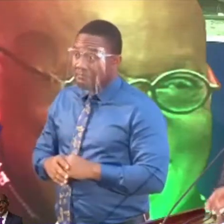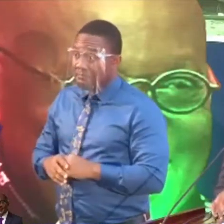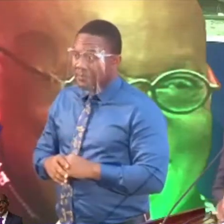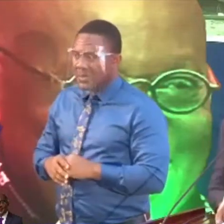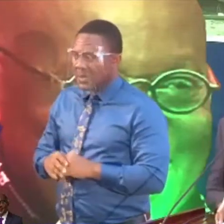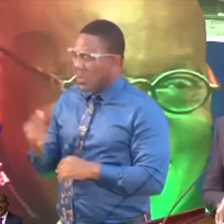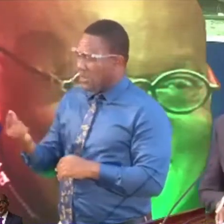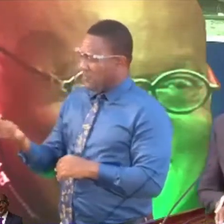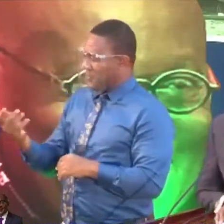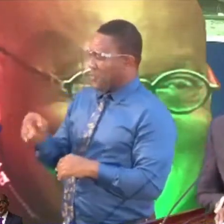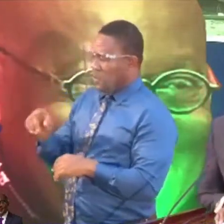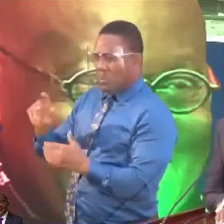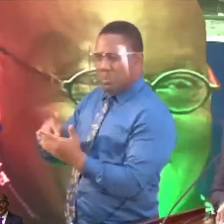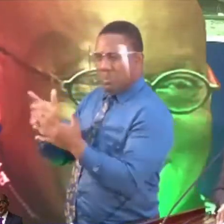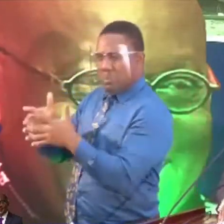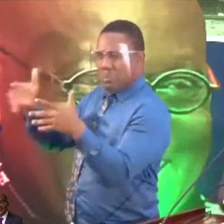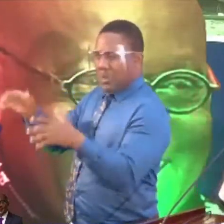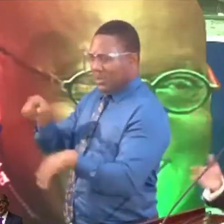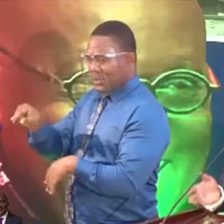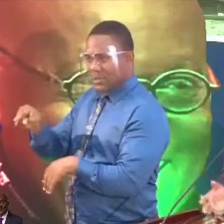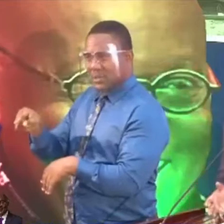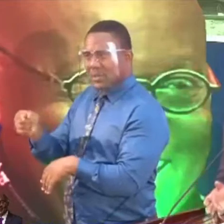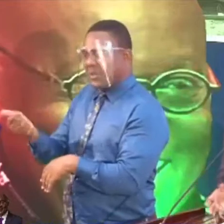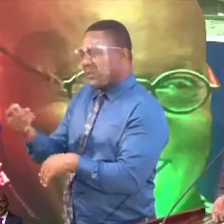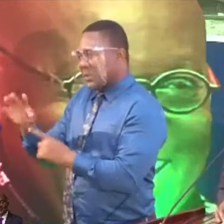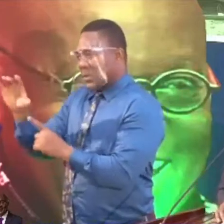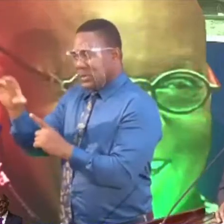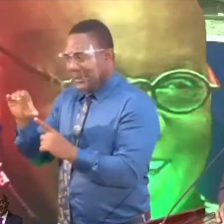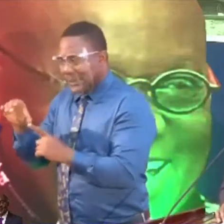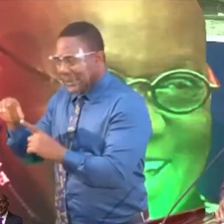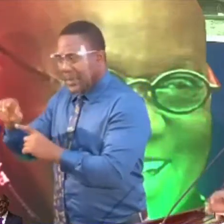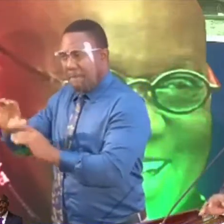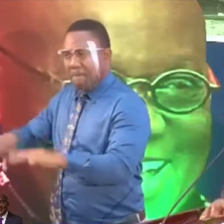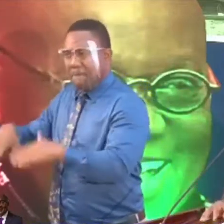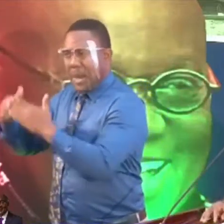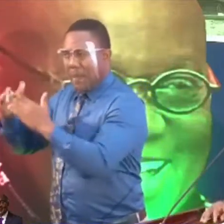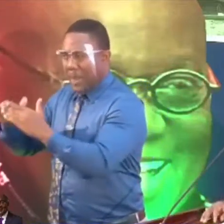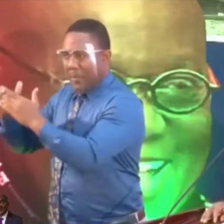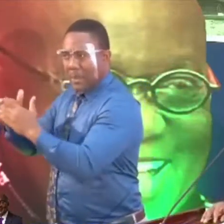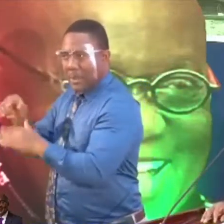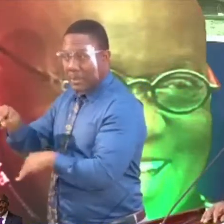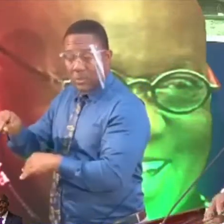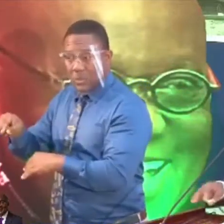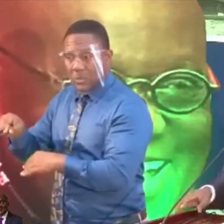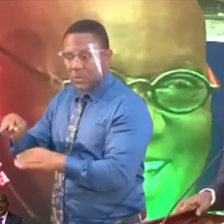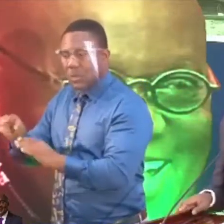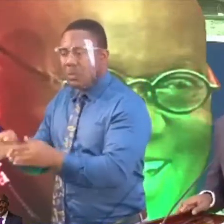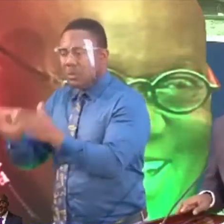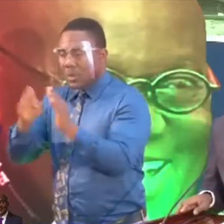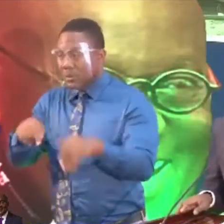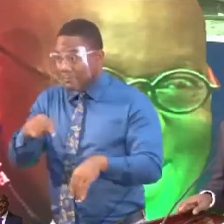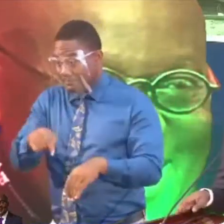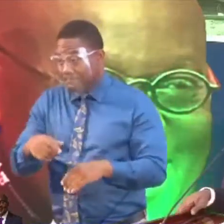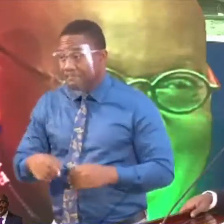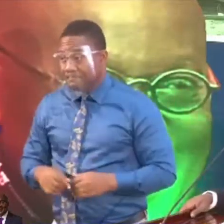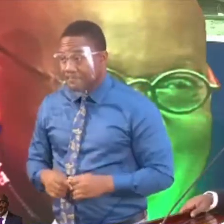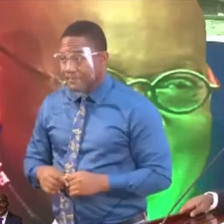big infrastructure projects in a few cities. So let me now turn to the